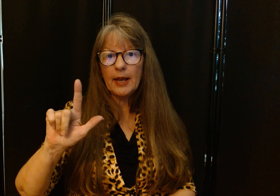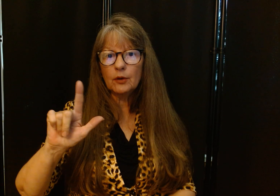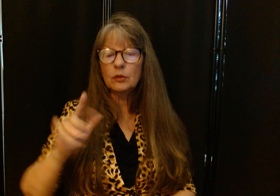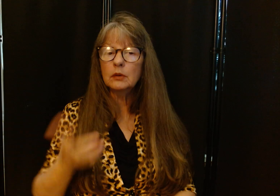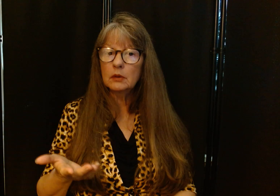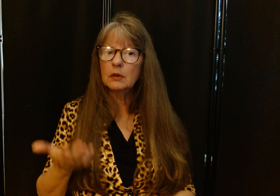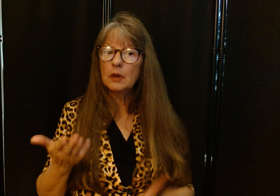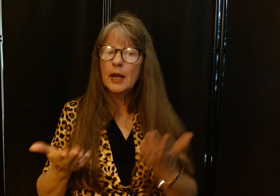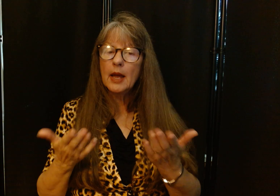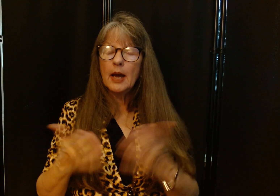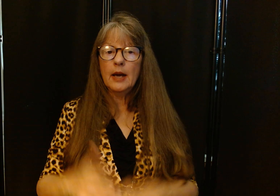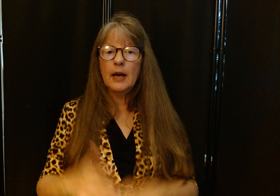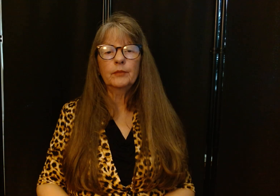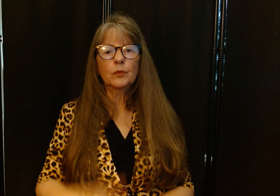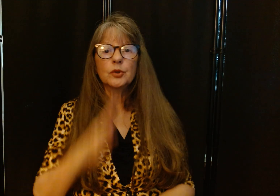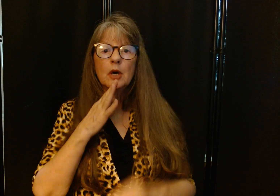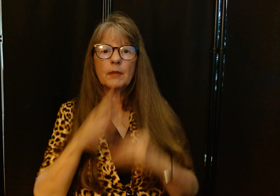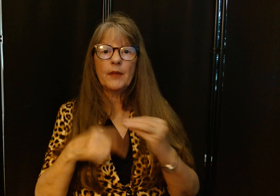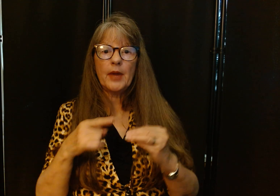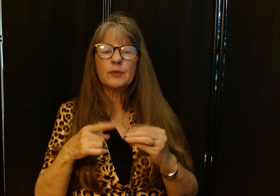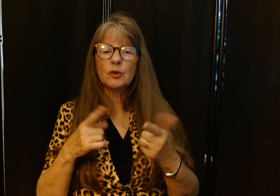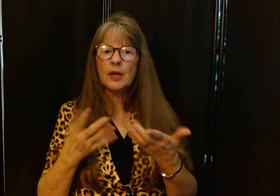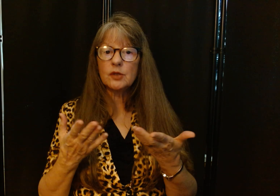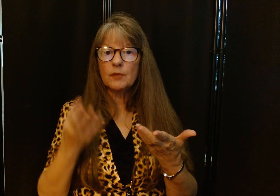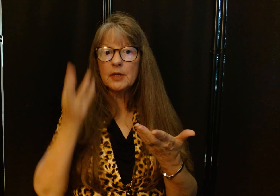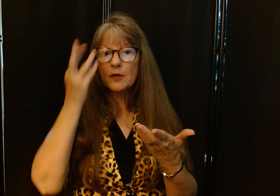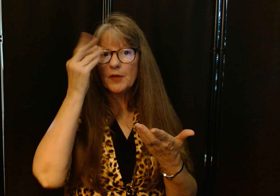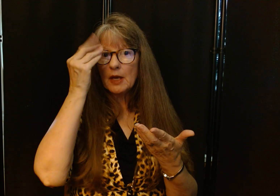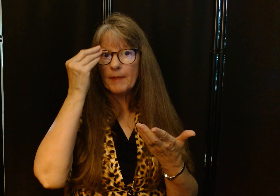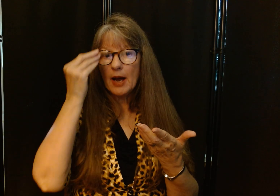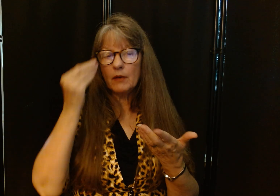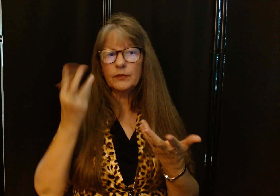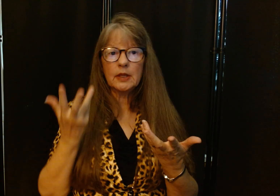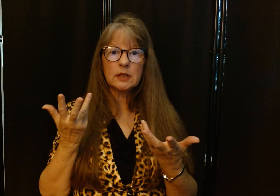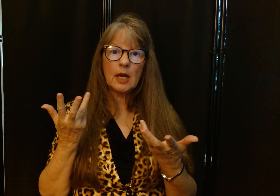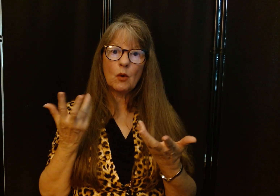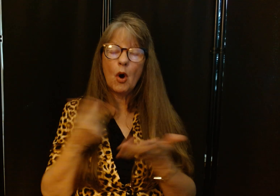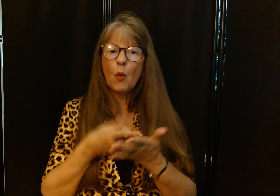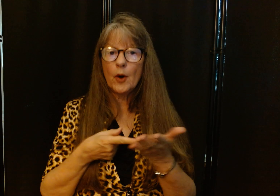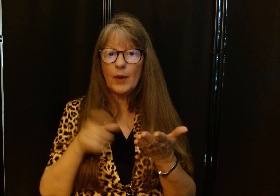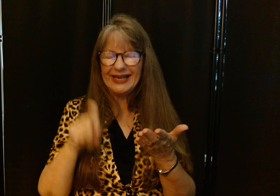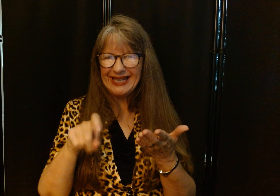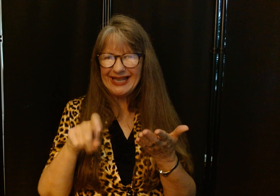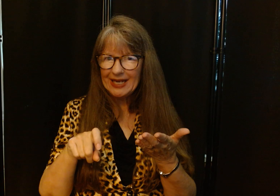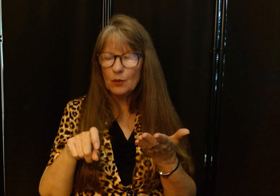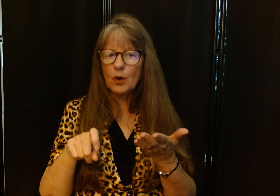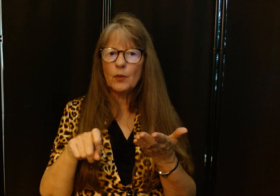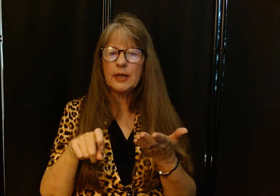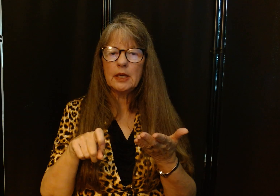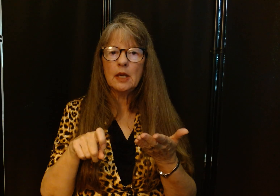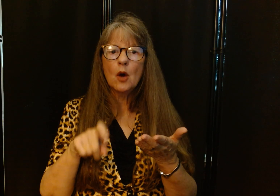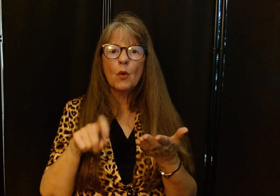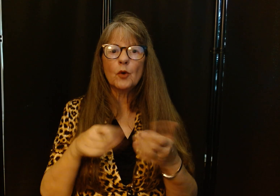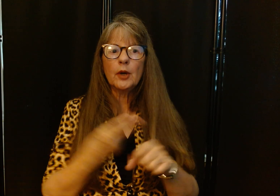panel. We'll talk about that. So that's something to think about. This like, oh, what do I need? What do I need? What do I